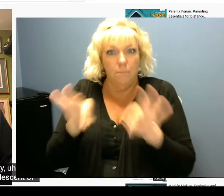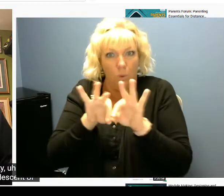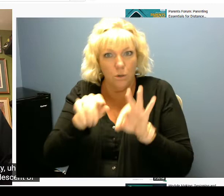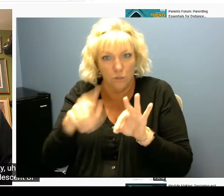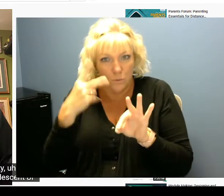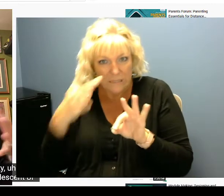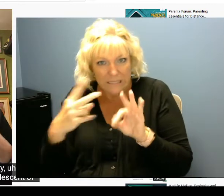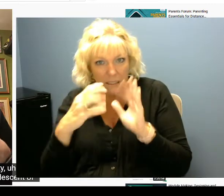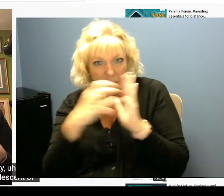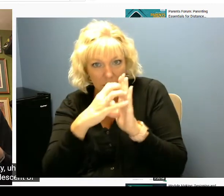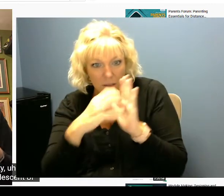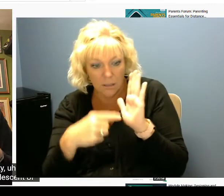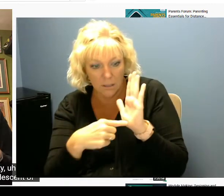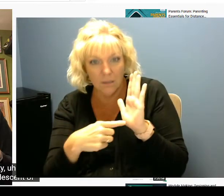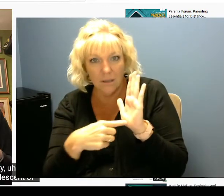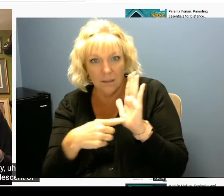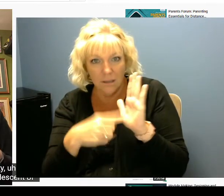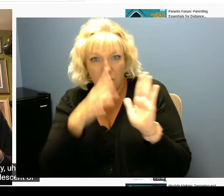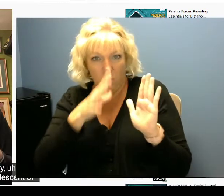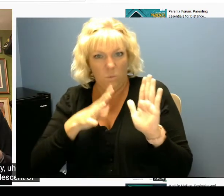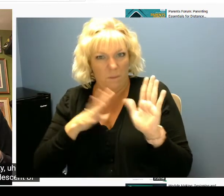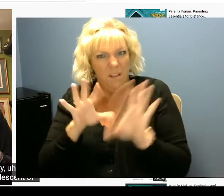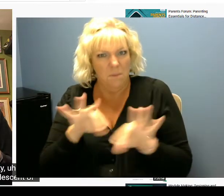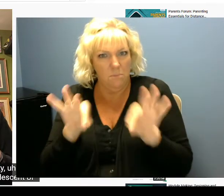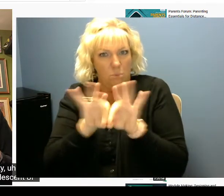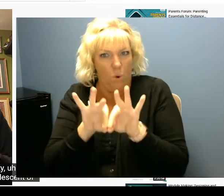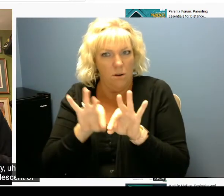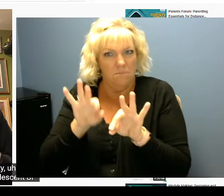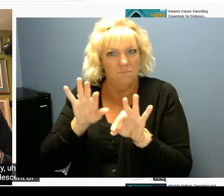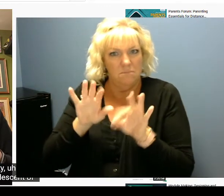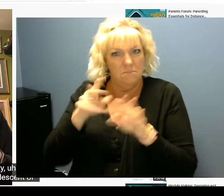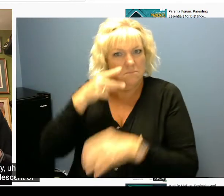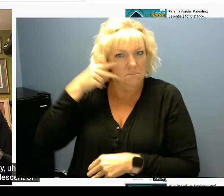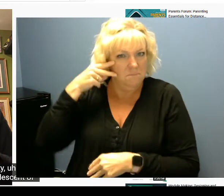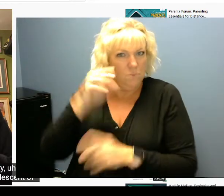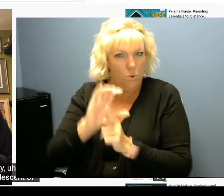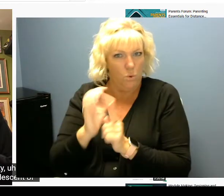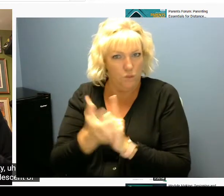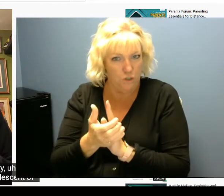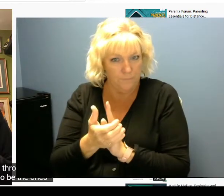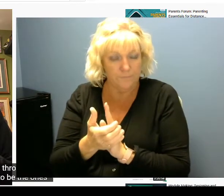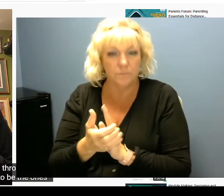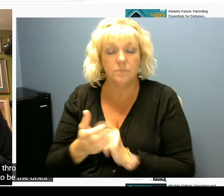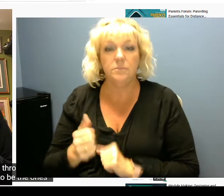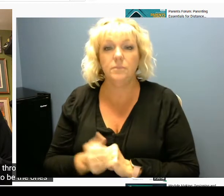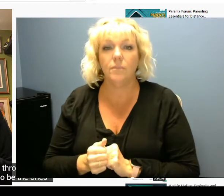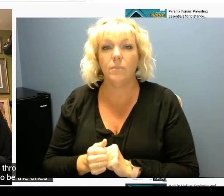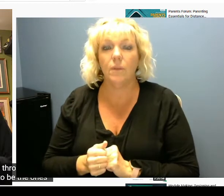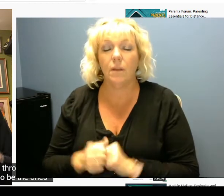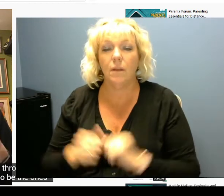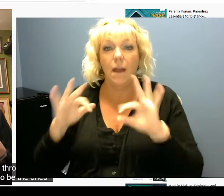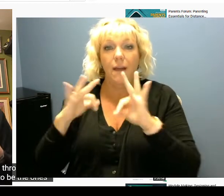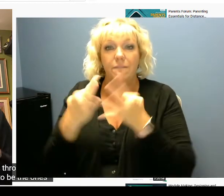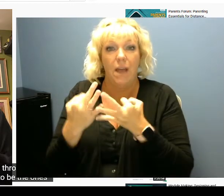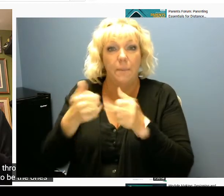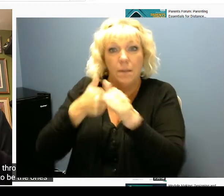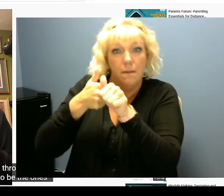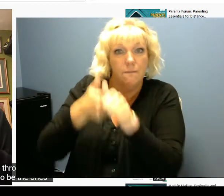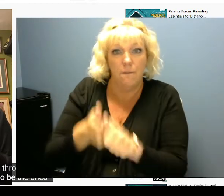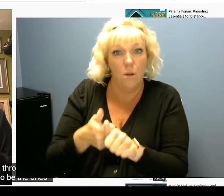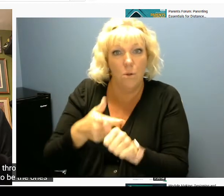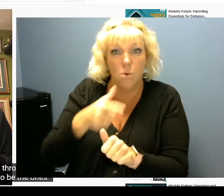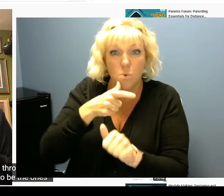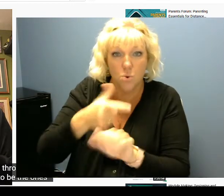we also saw in the woman who fell from the sky. In this excerpt, it tells us that the lineal descent of the people of the five nations goes through